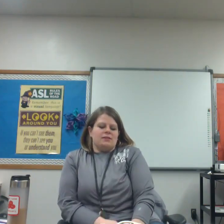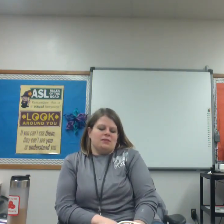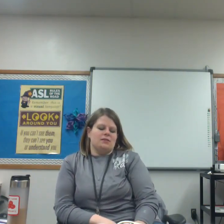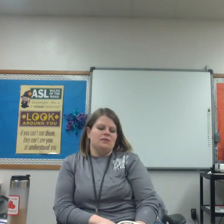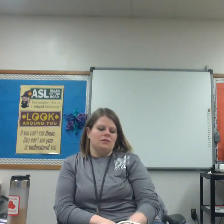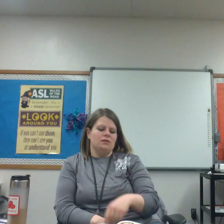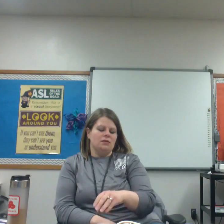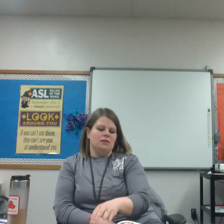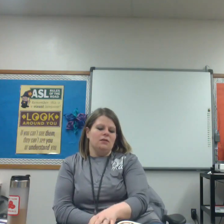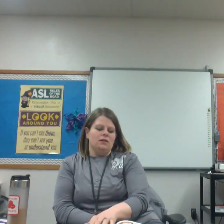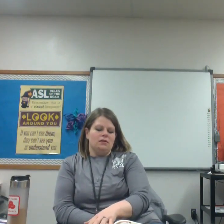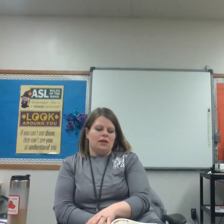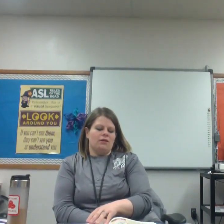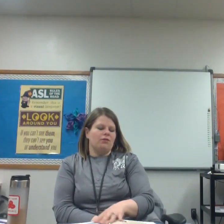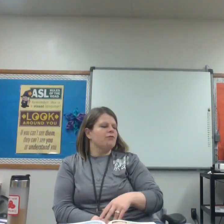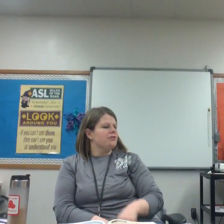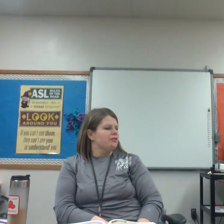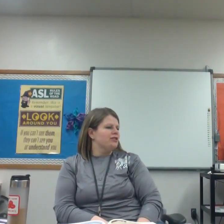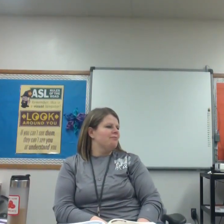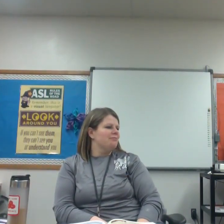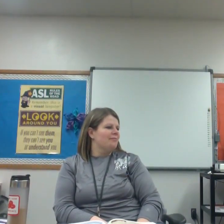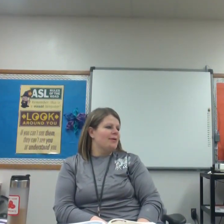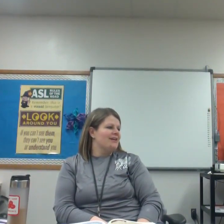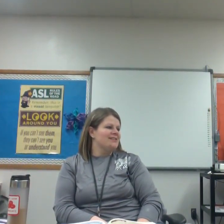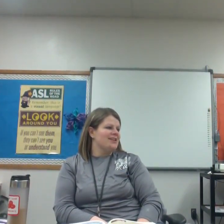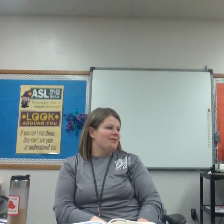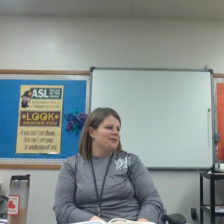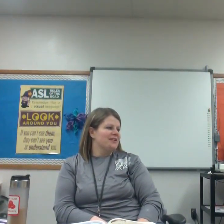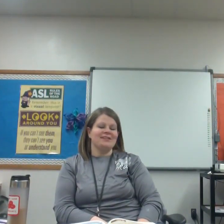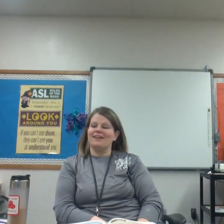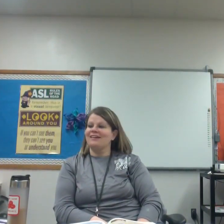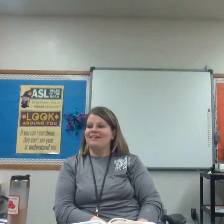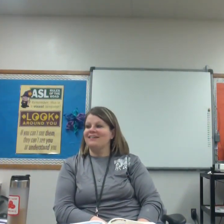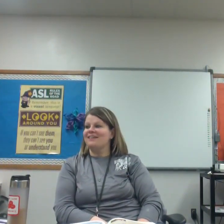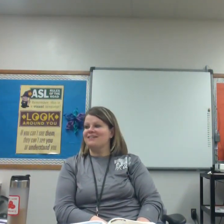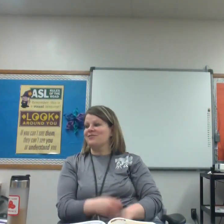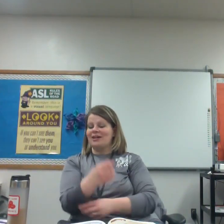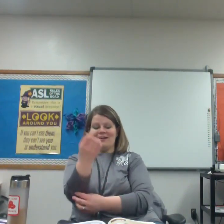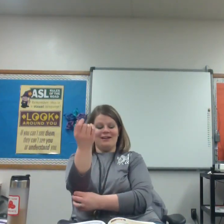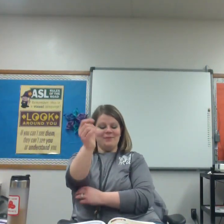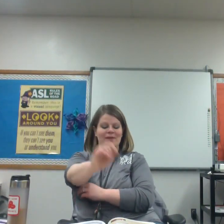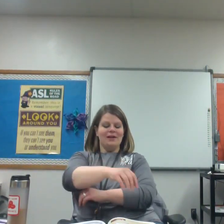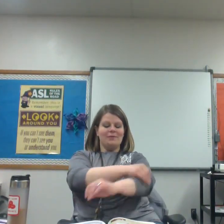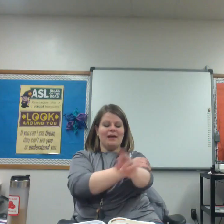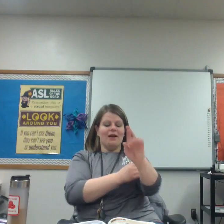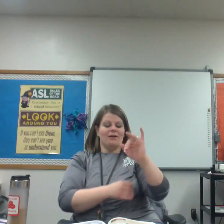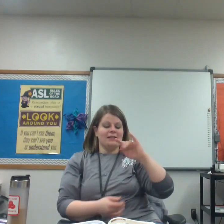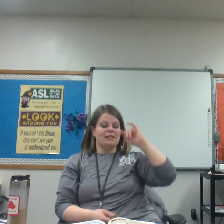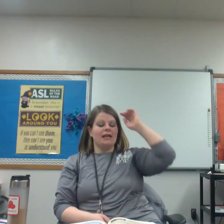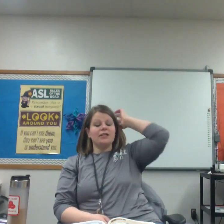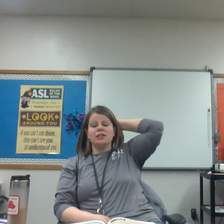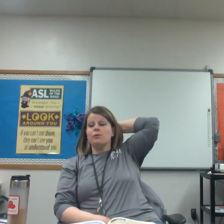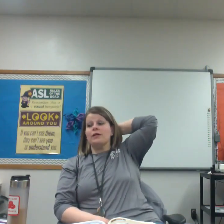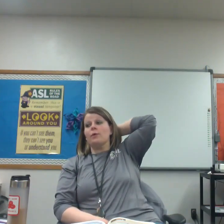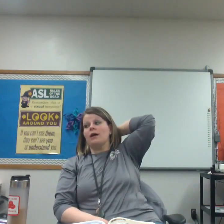it's, I don't know, research it. My mind is not working today. It's a Friday. But yeah, RIT. And actually we will